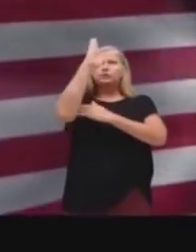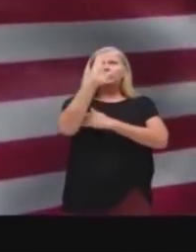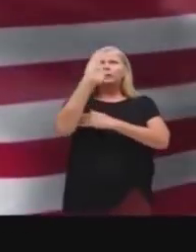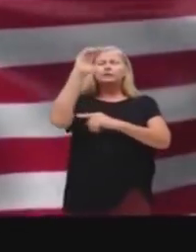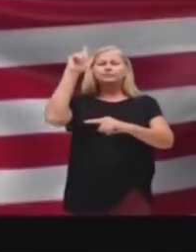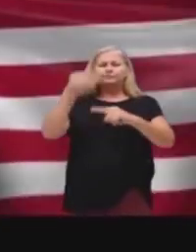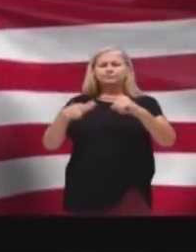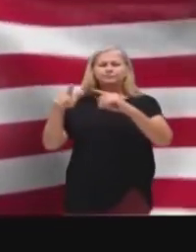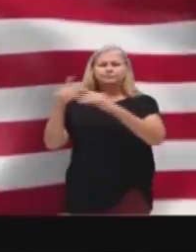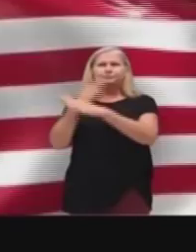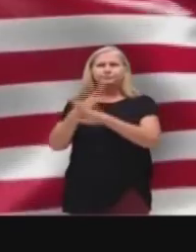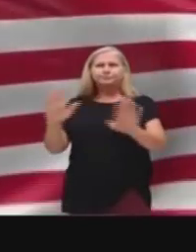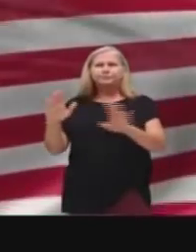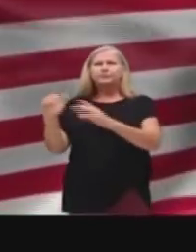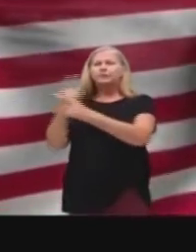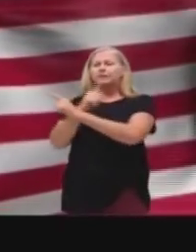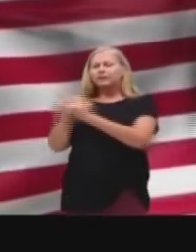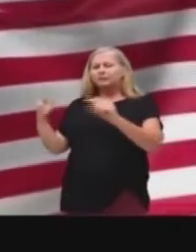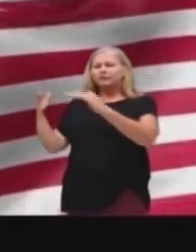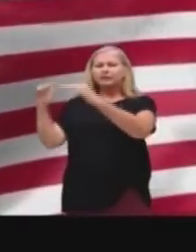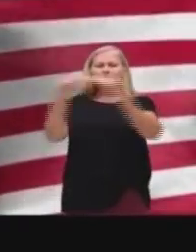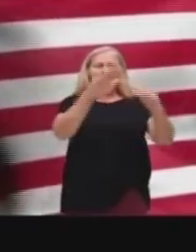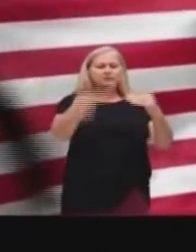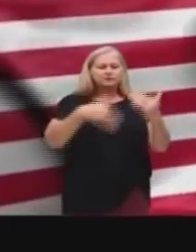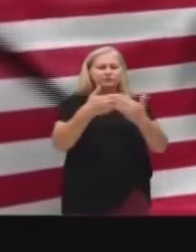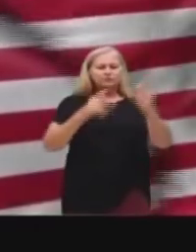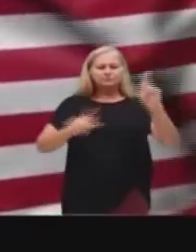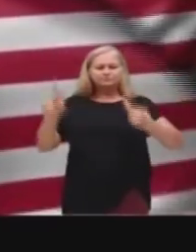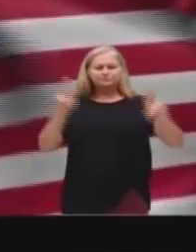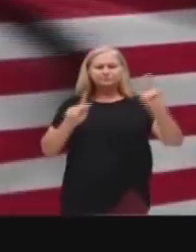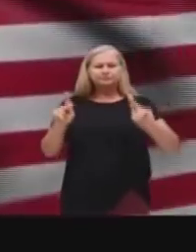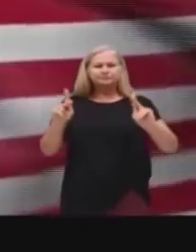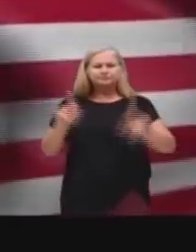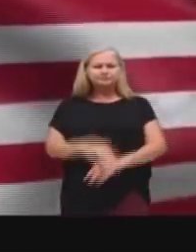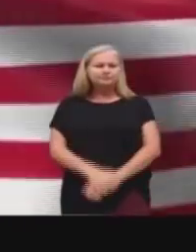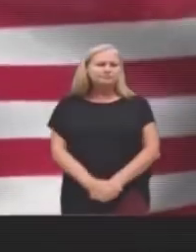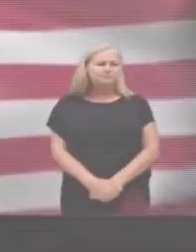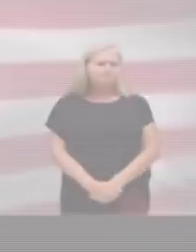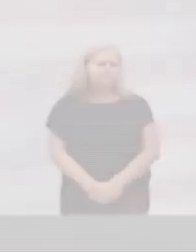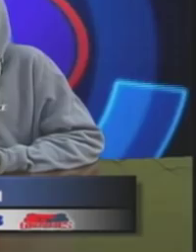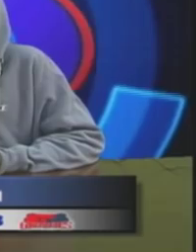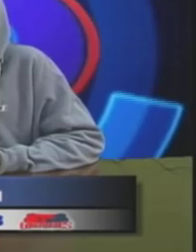nation, under God, indivisible, with liberty and justice for all.